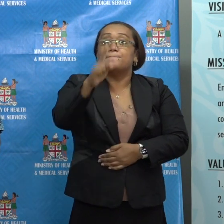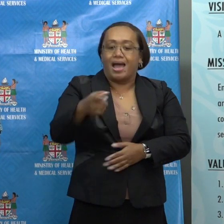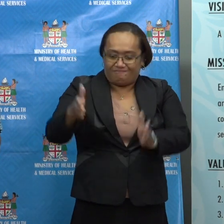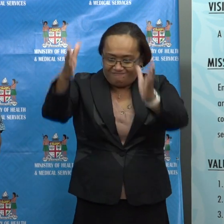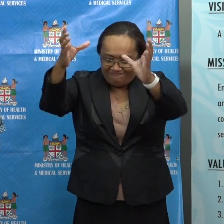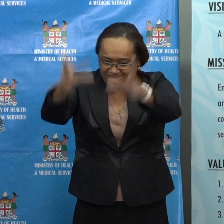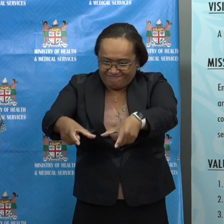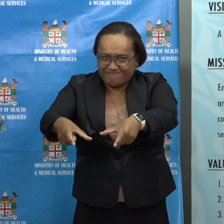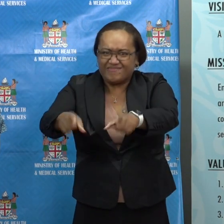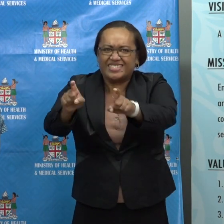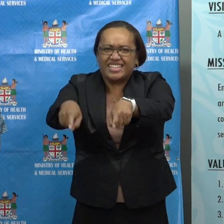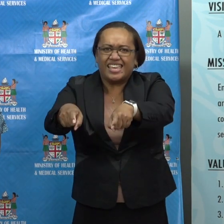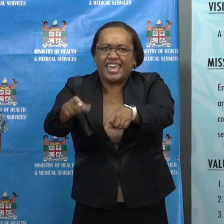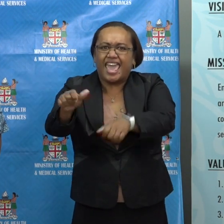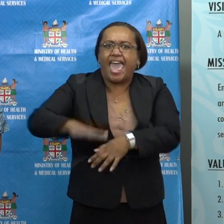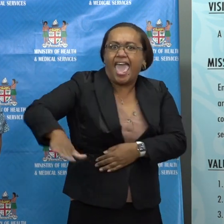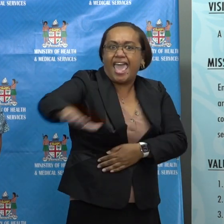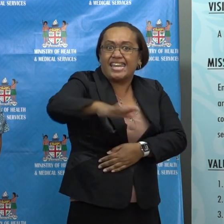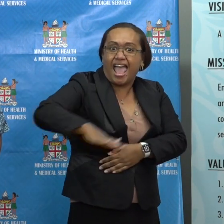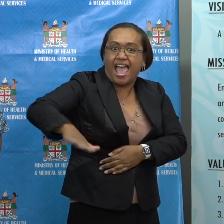respective containment zones.